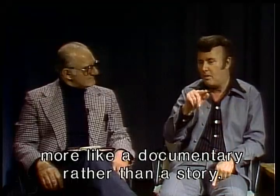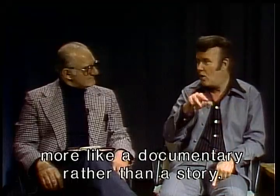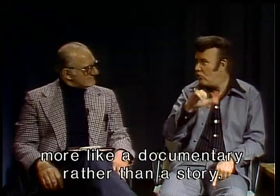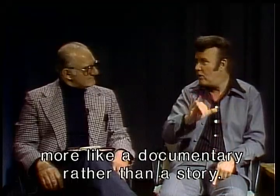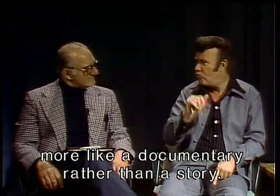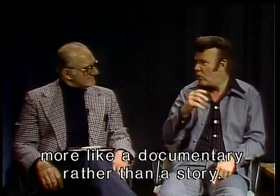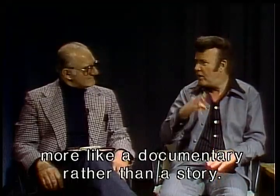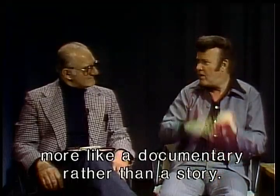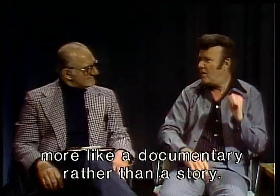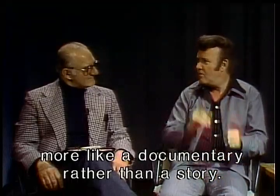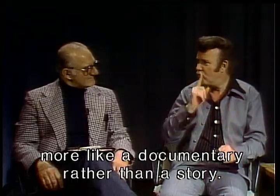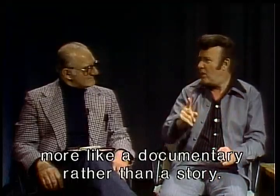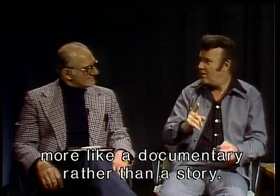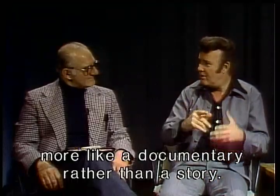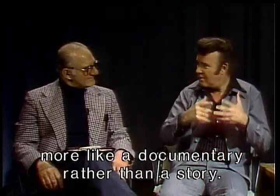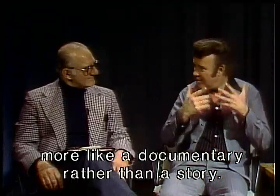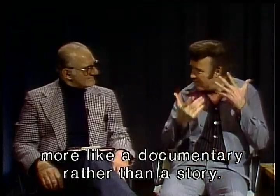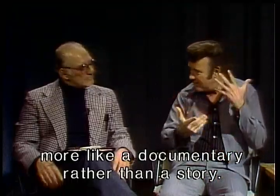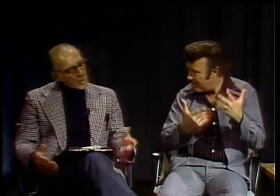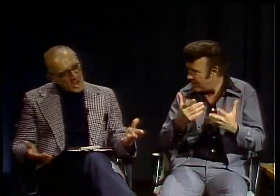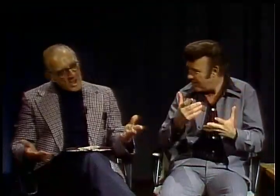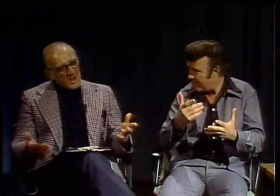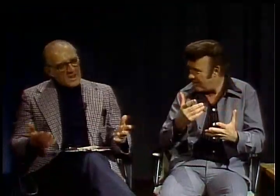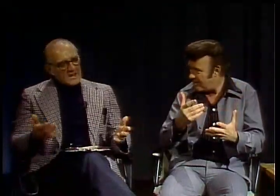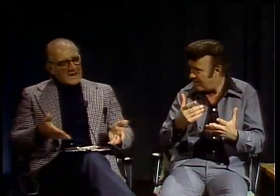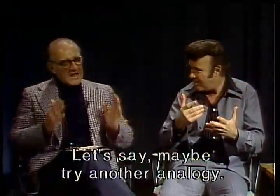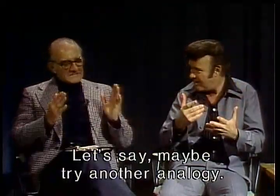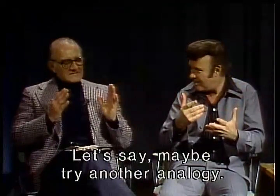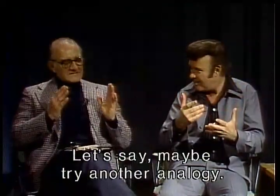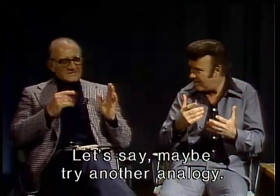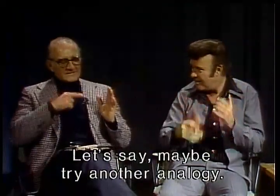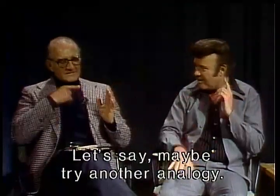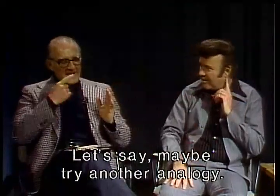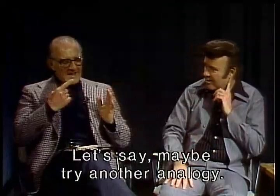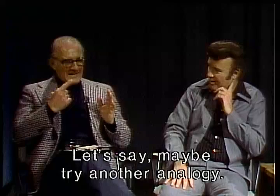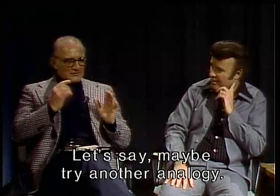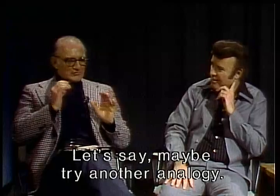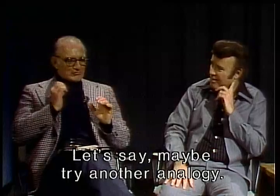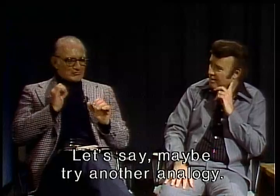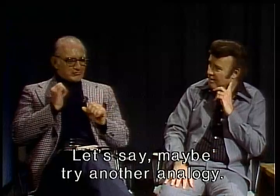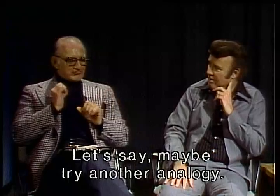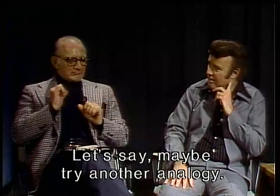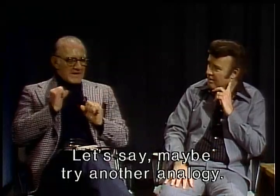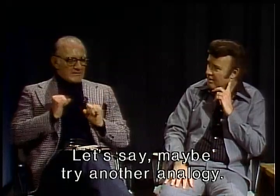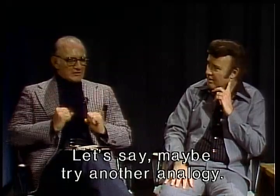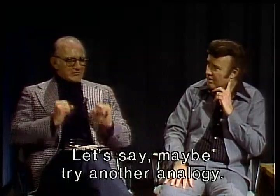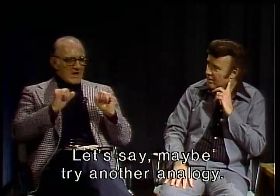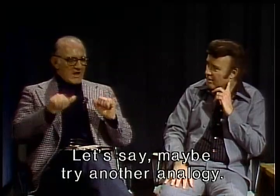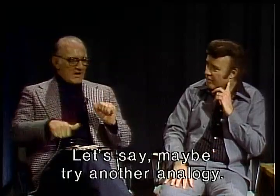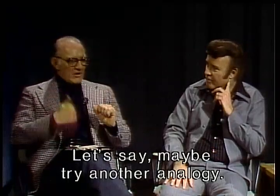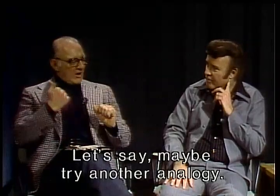Let's fight maybe try another